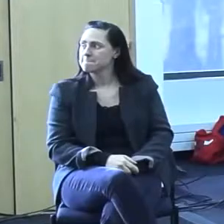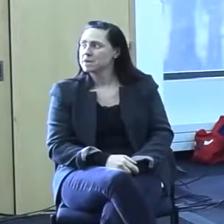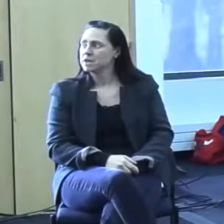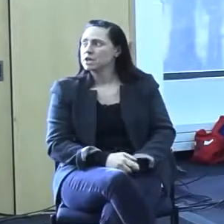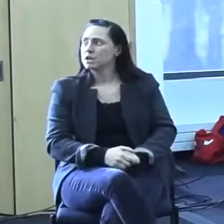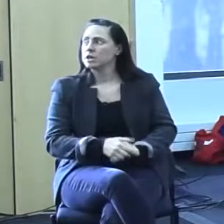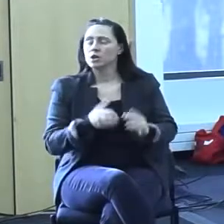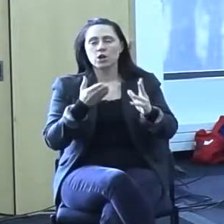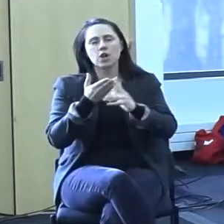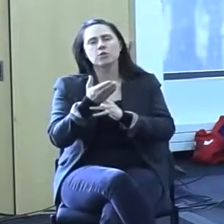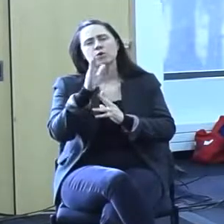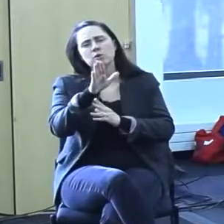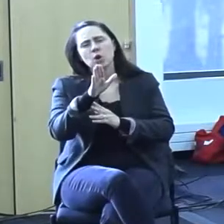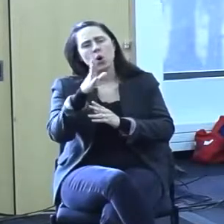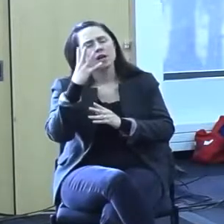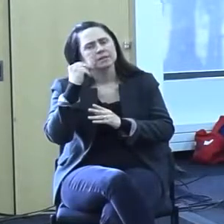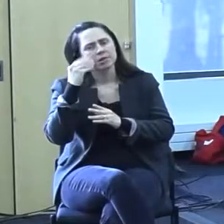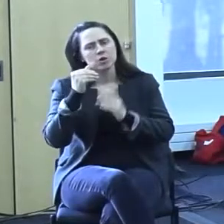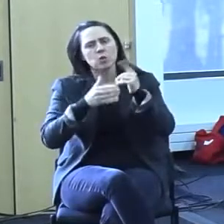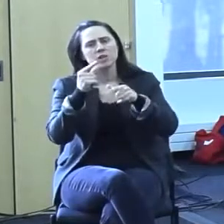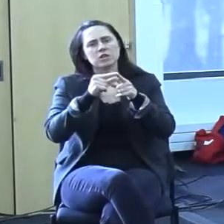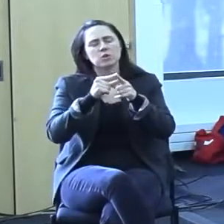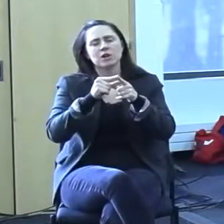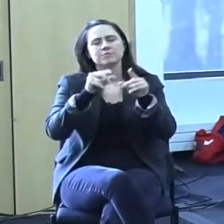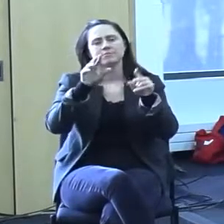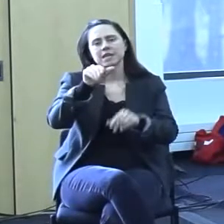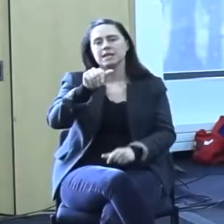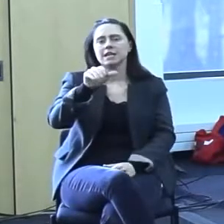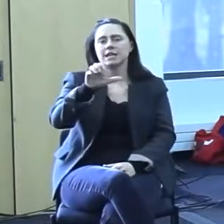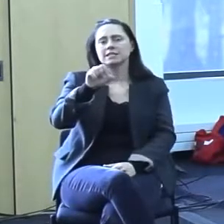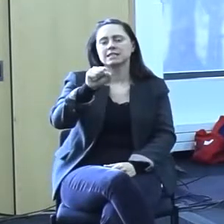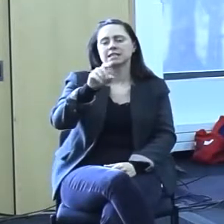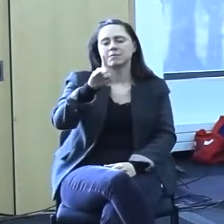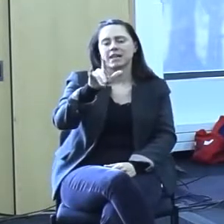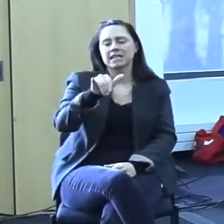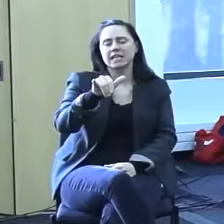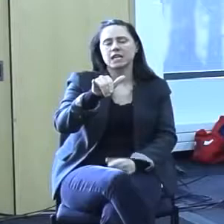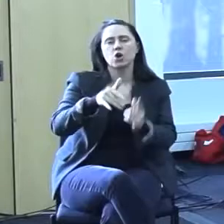So through your experiences, what does the word accessibility mean to you?